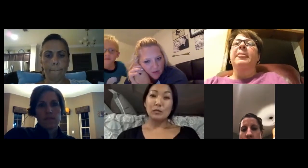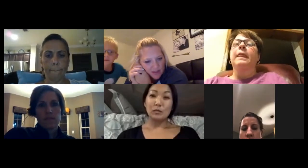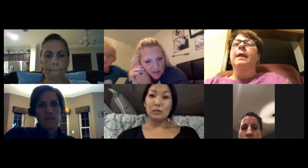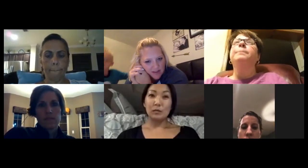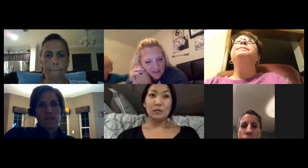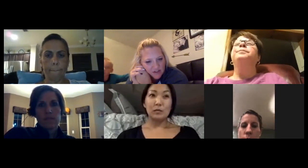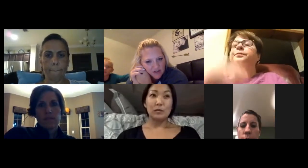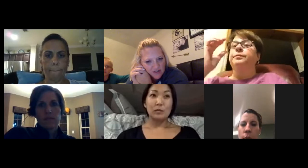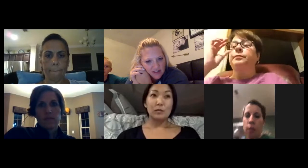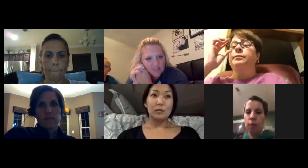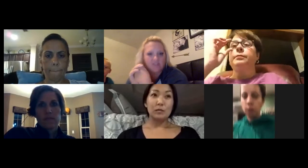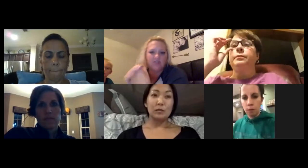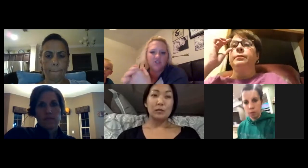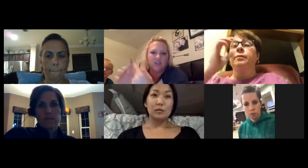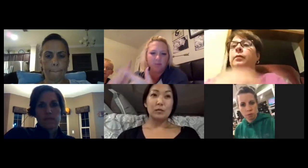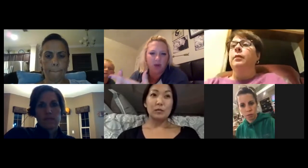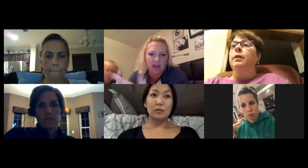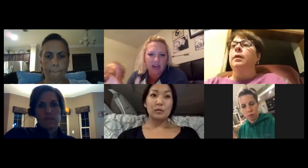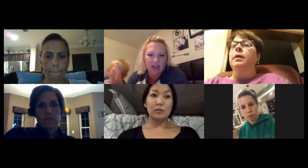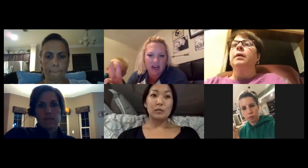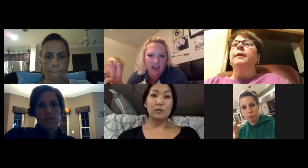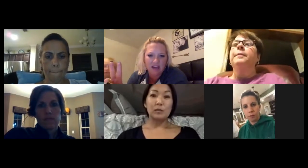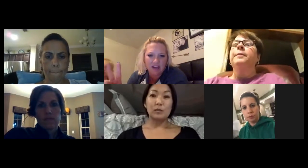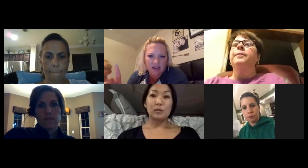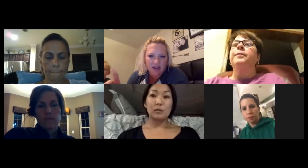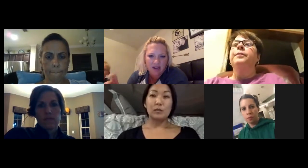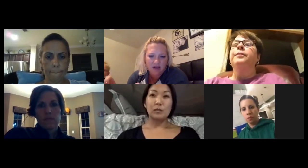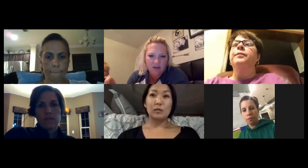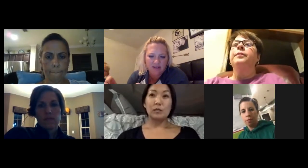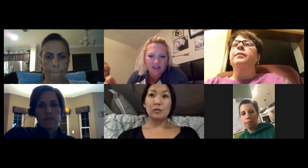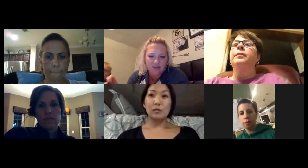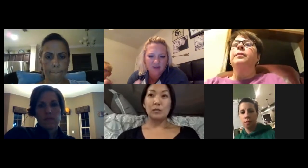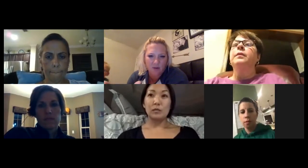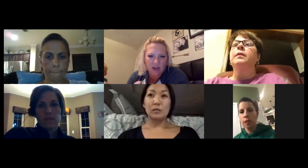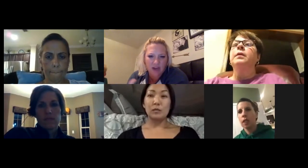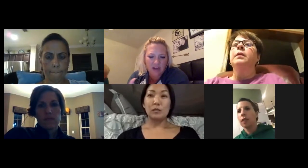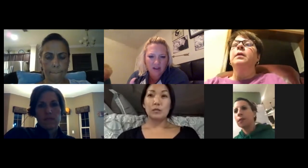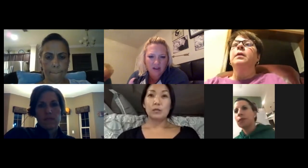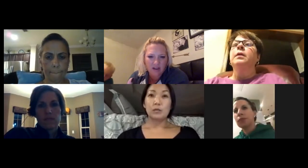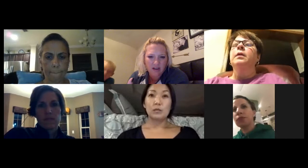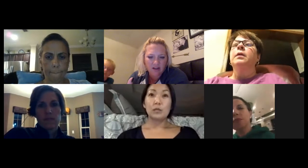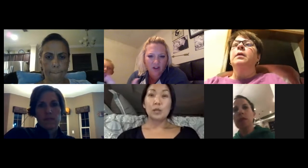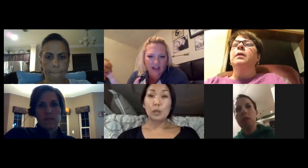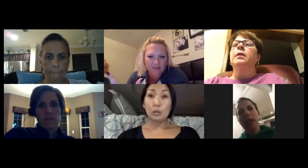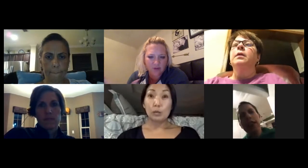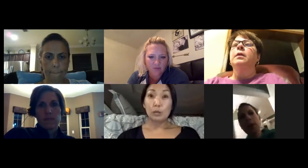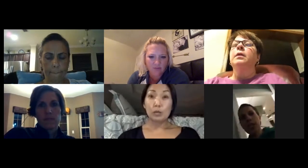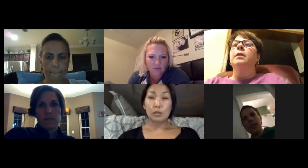with them? Because they showed us braiding, and what else did they use? Sewing, or Yeah, classroom. teaching us